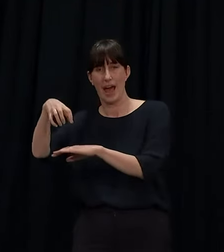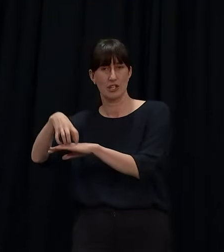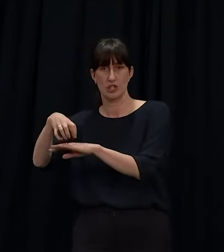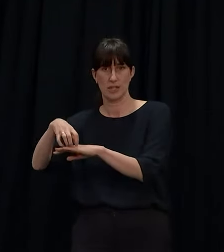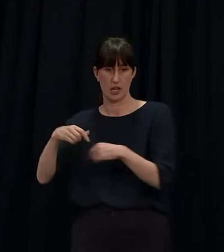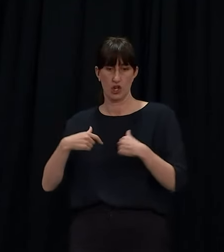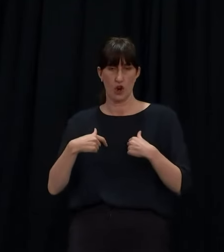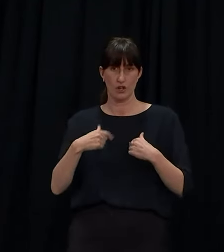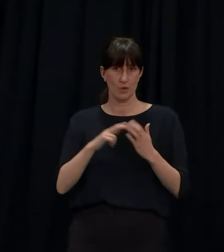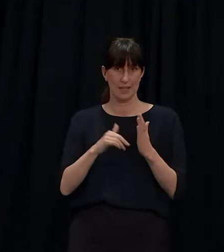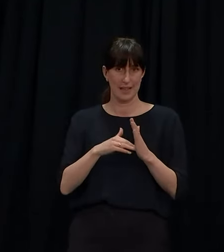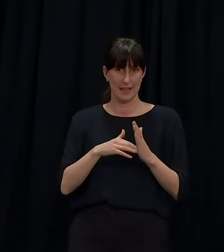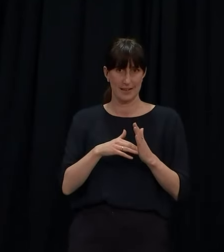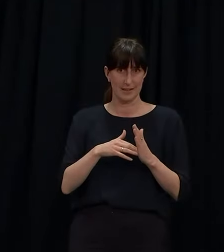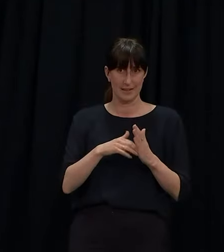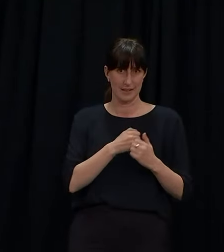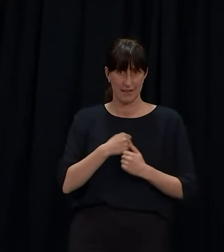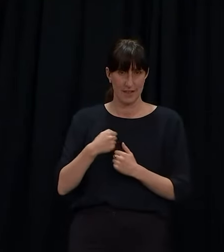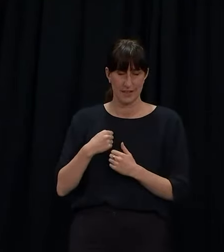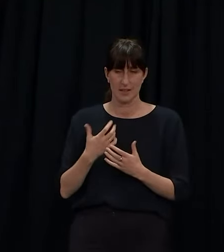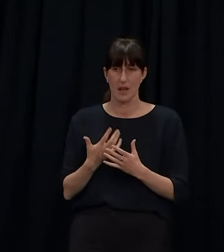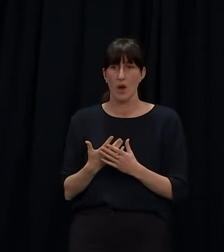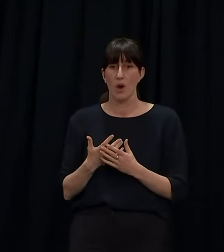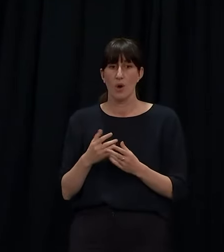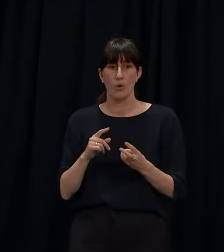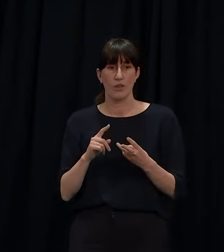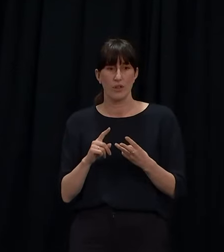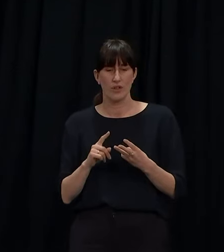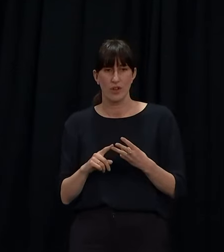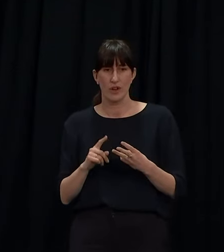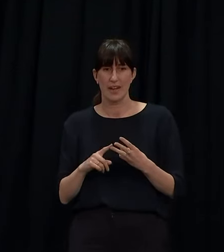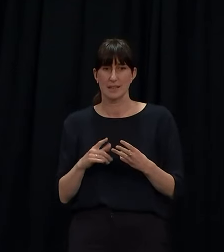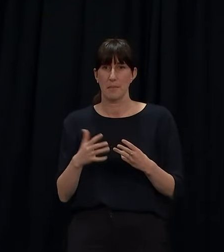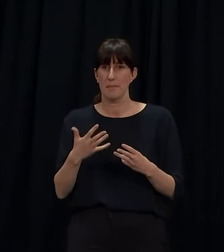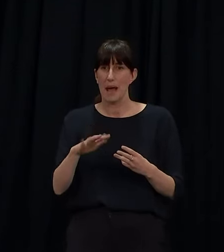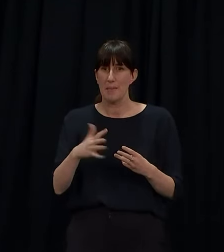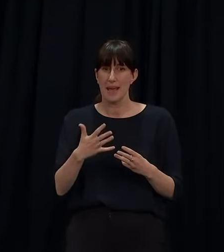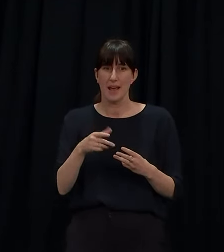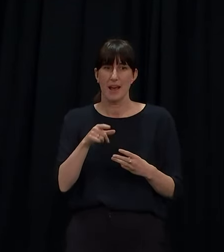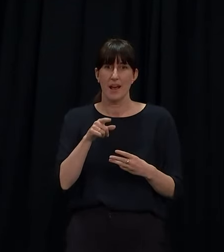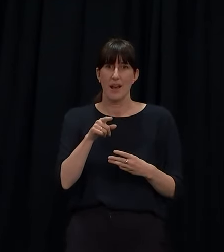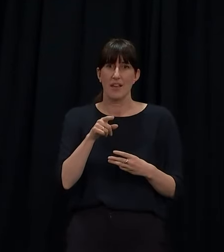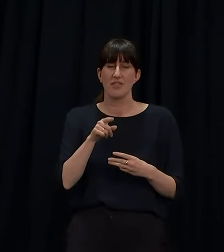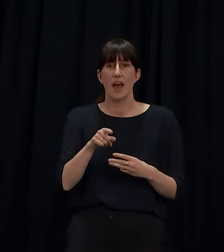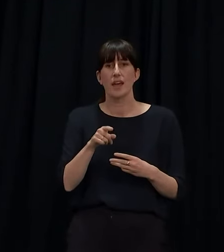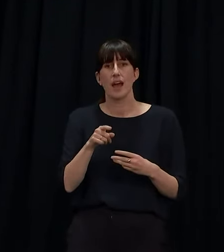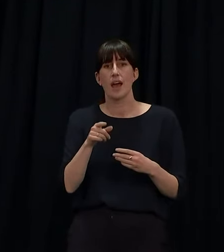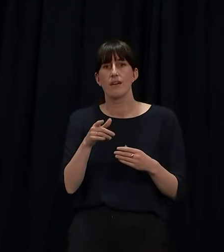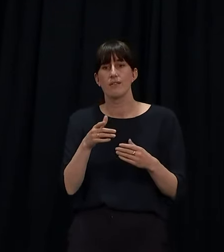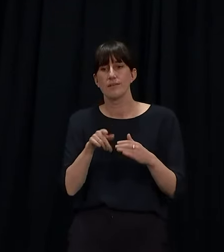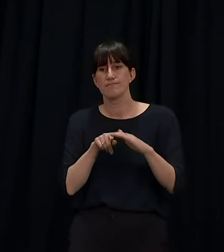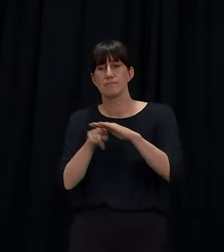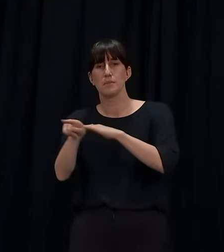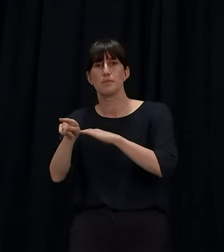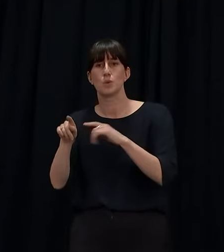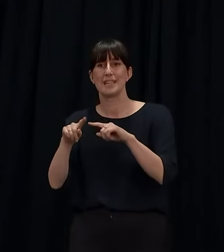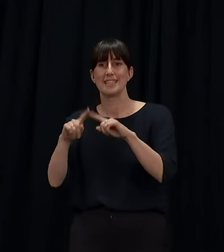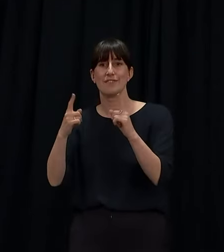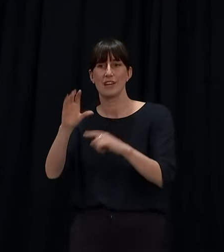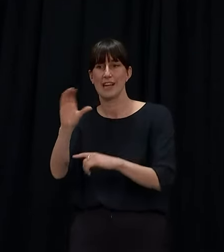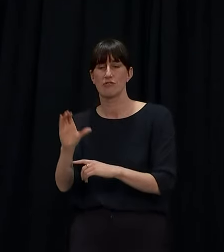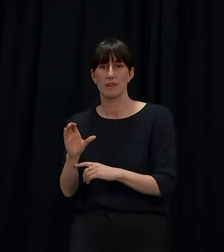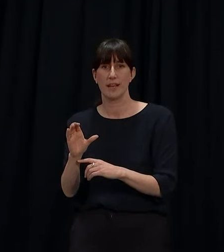who may wish to seek to be refugees in a number of countries that will be seeking to